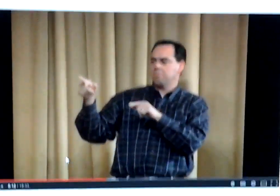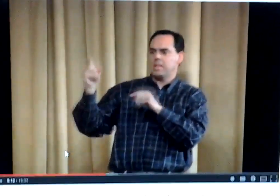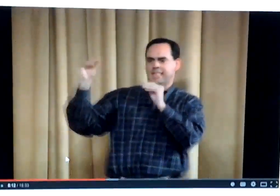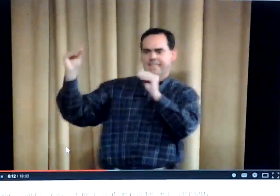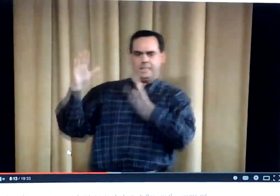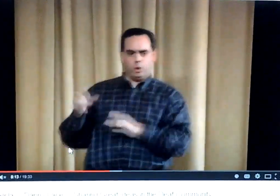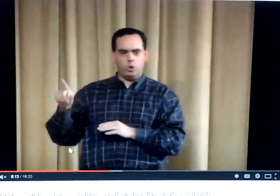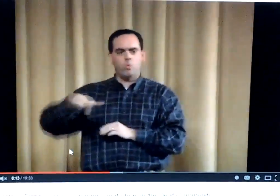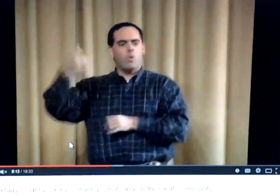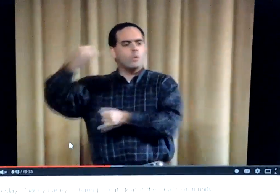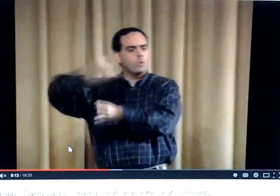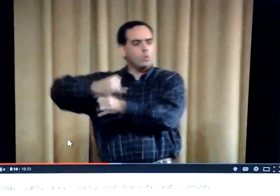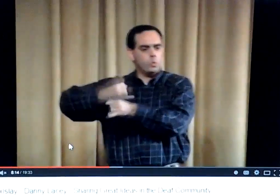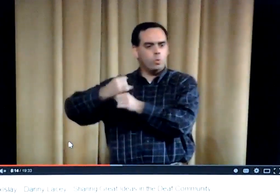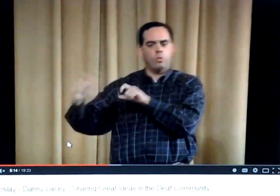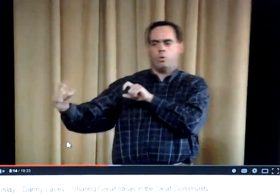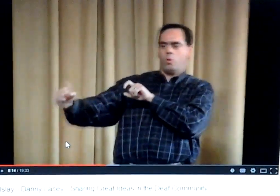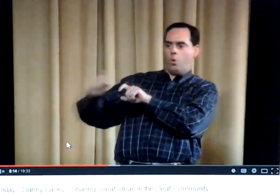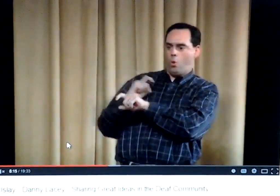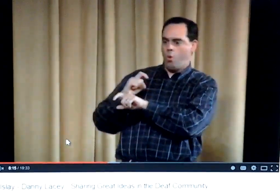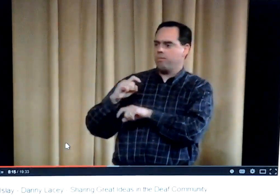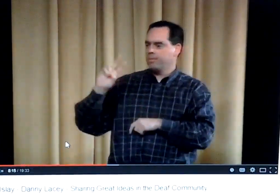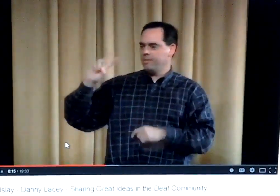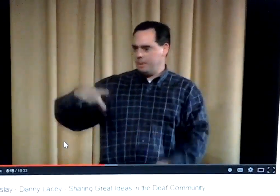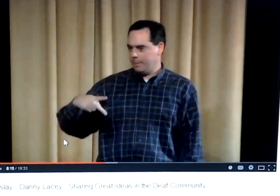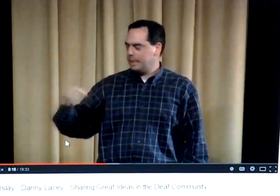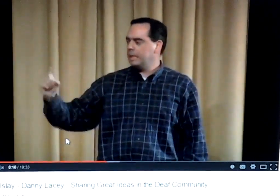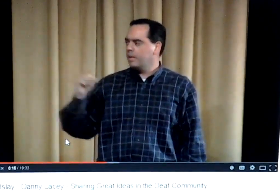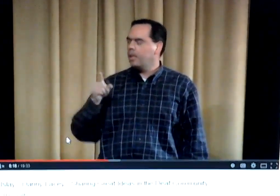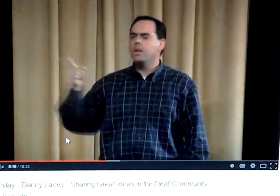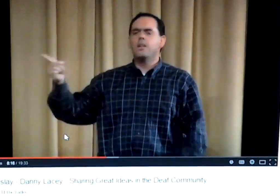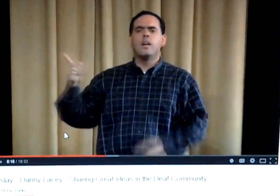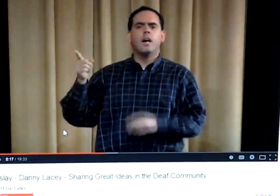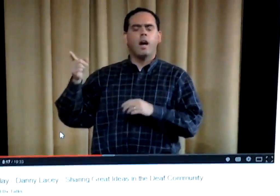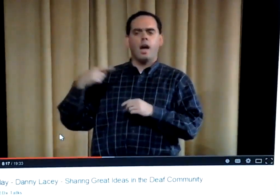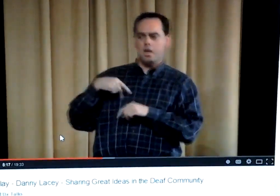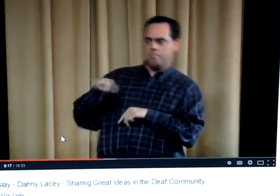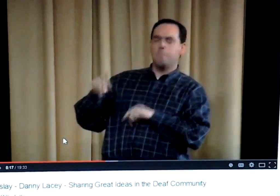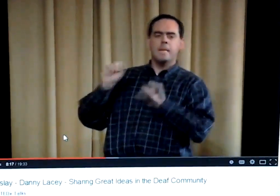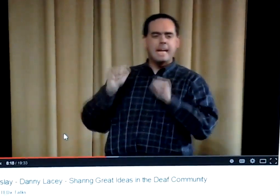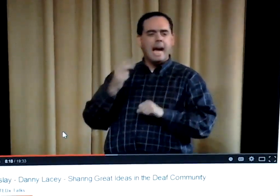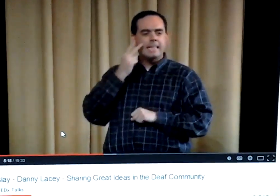I see a lot more better opportunities today than years ago.